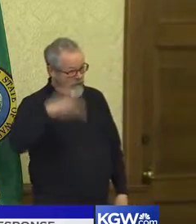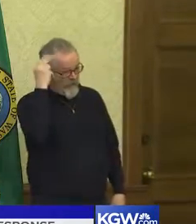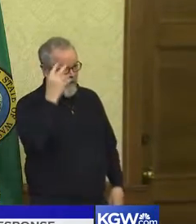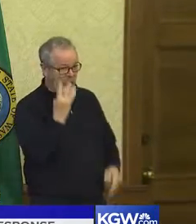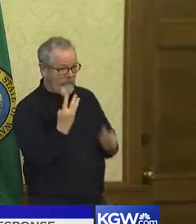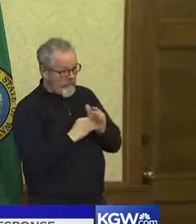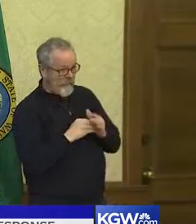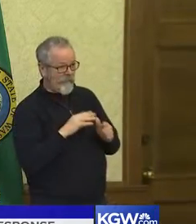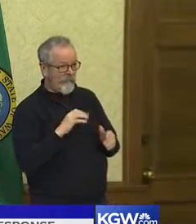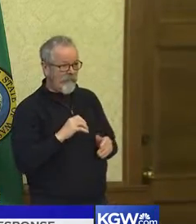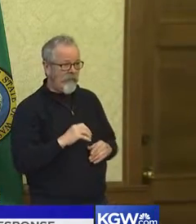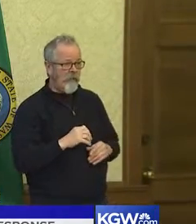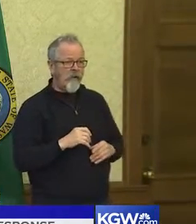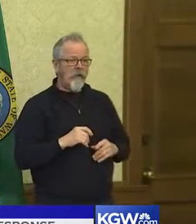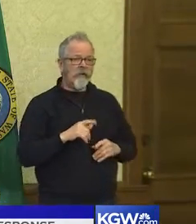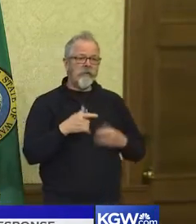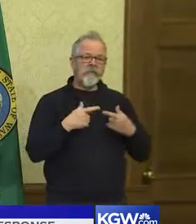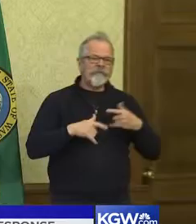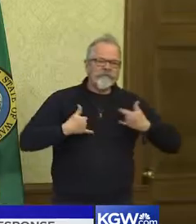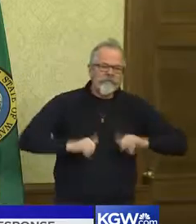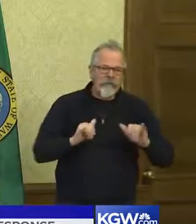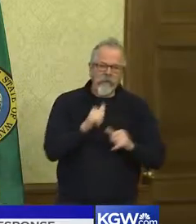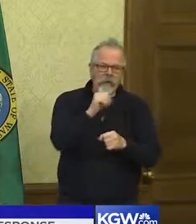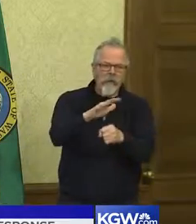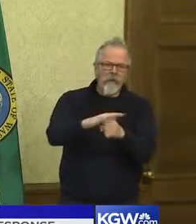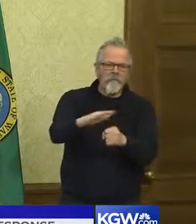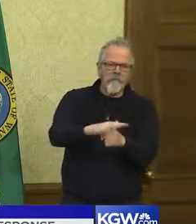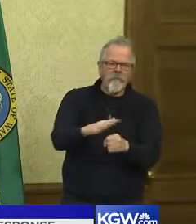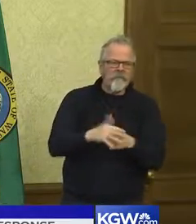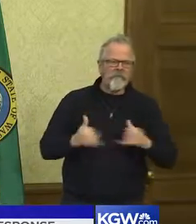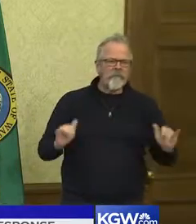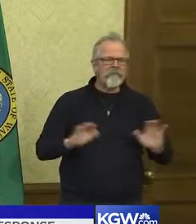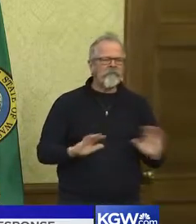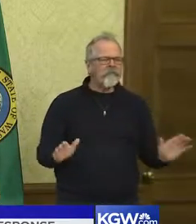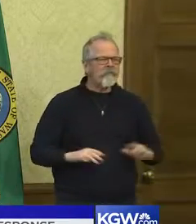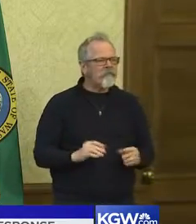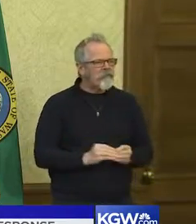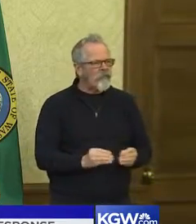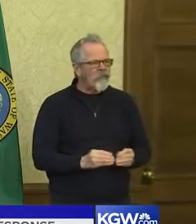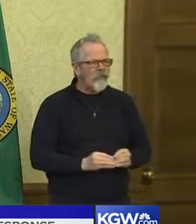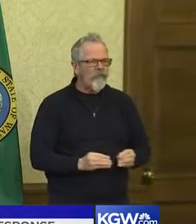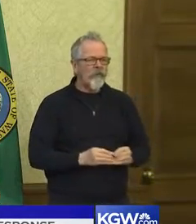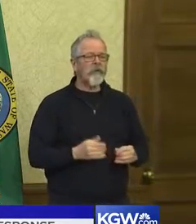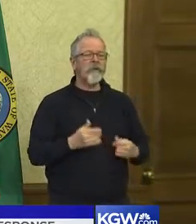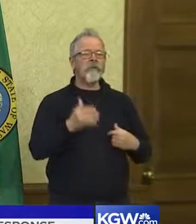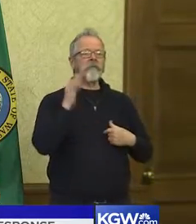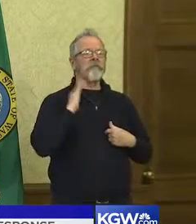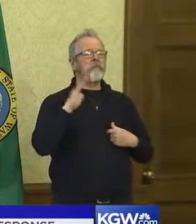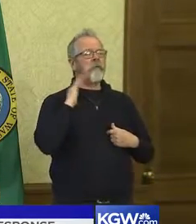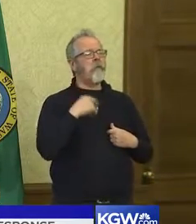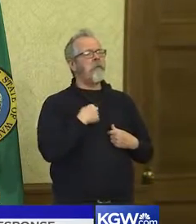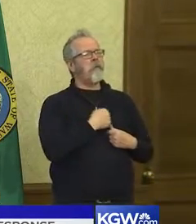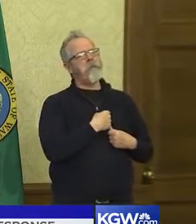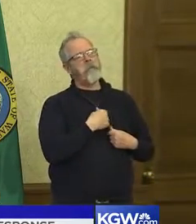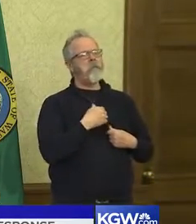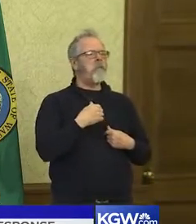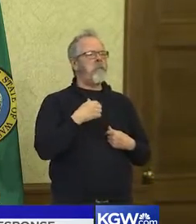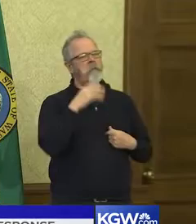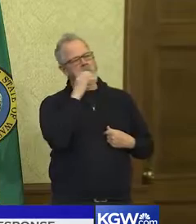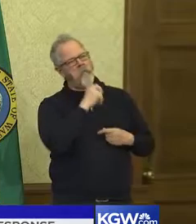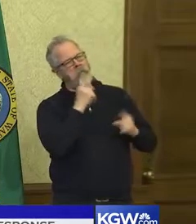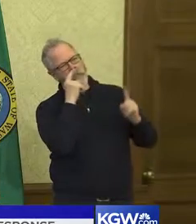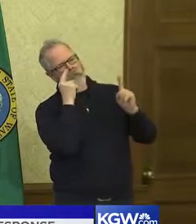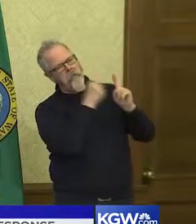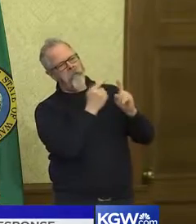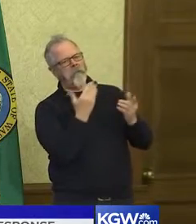was about 15,000 tests a day. And to do that, you have to importantly have all of the chains in the link. You've got to have